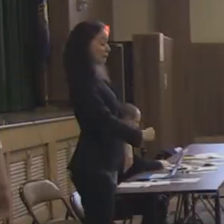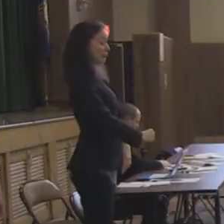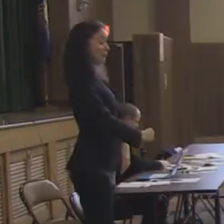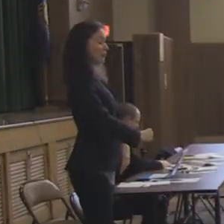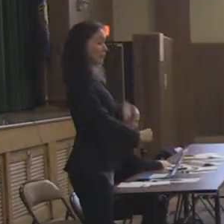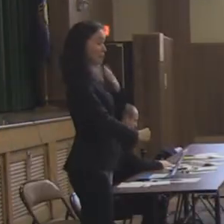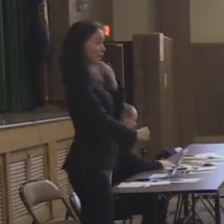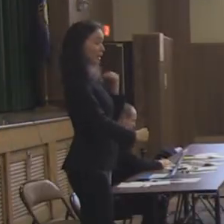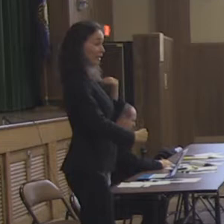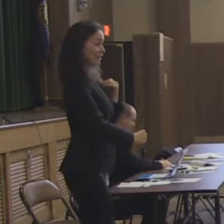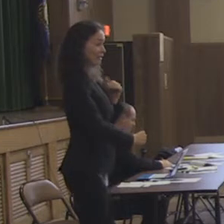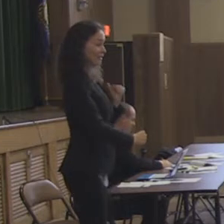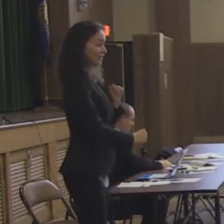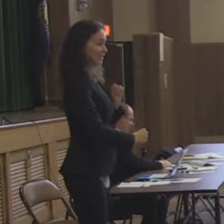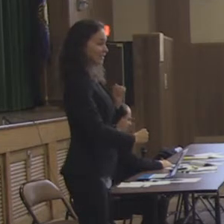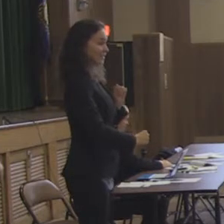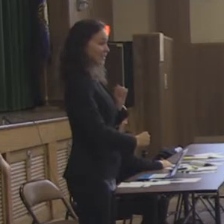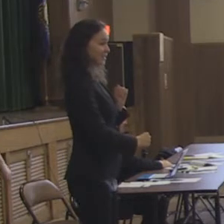so we're not getting that.